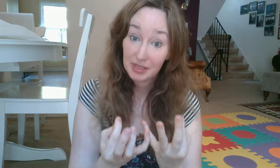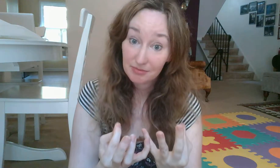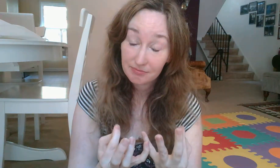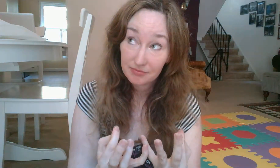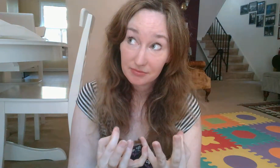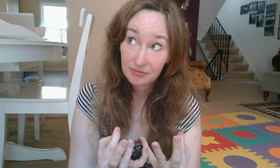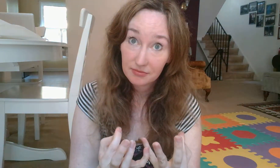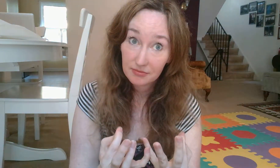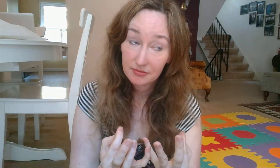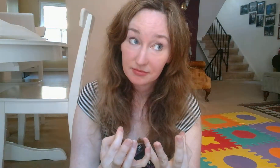family.